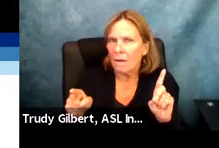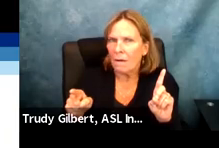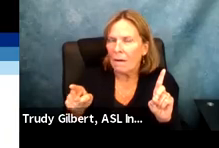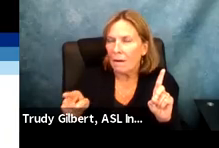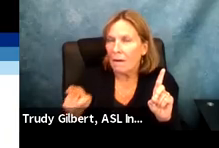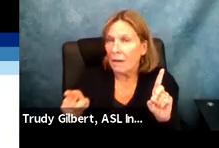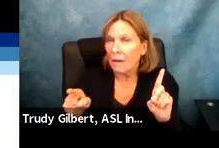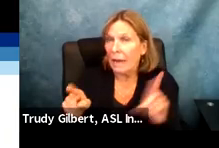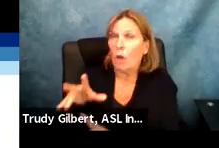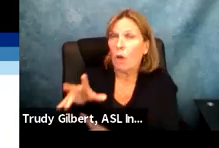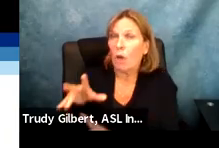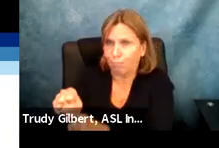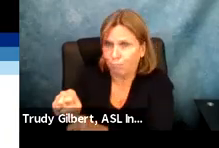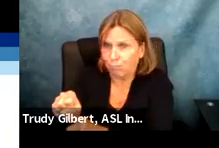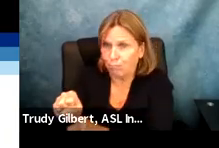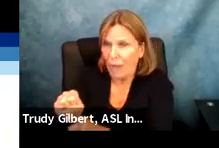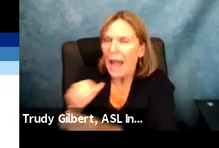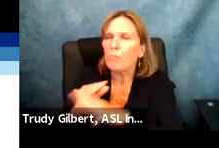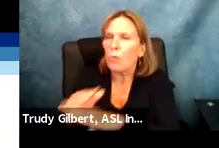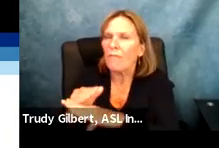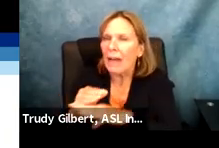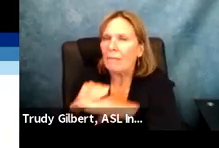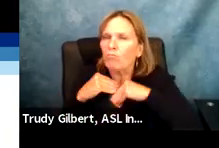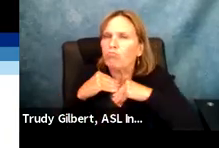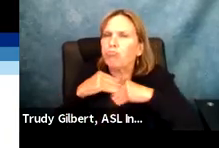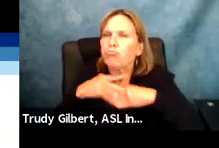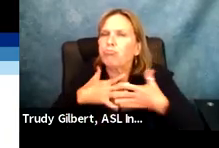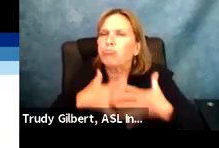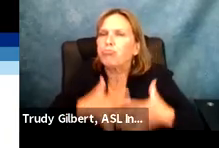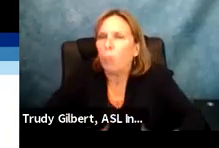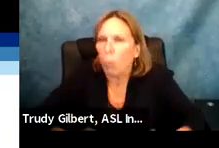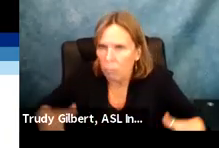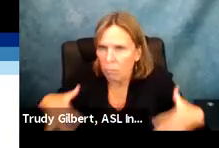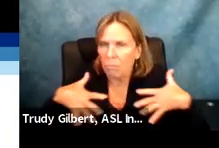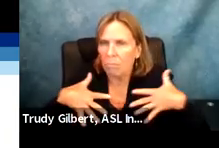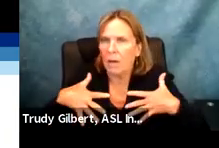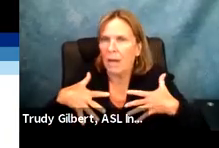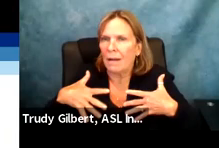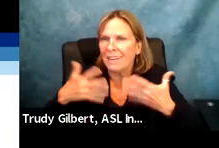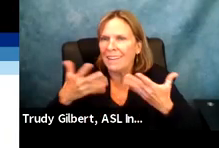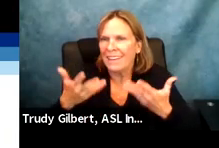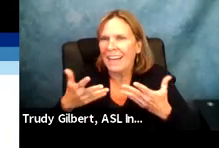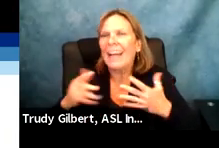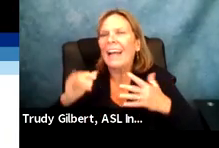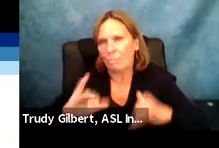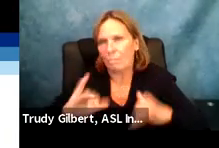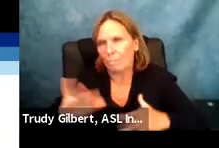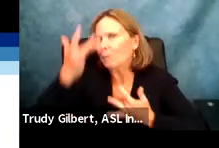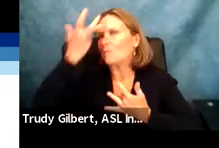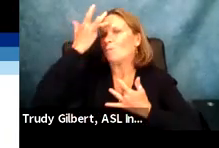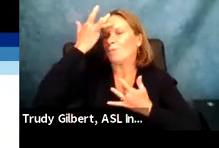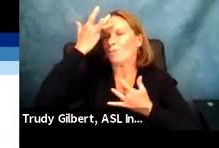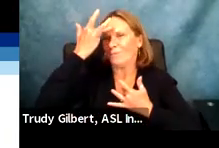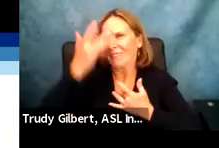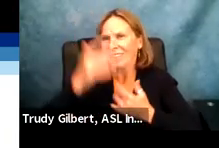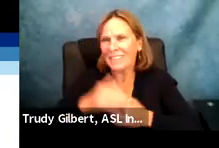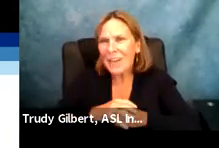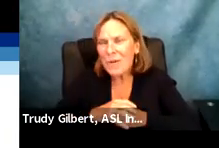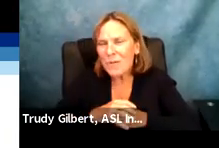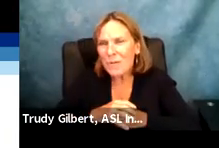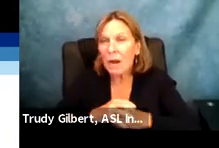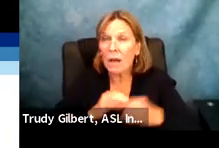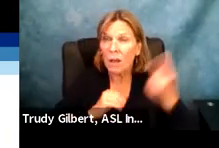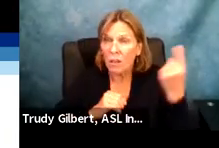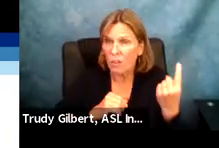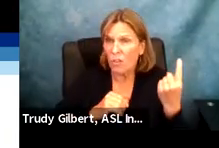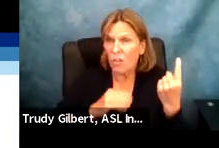replicating throughout your body if you're exposed to SARS-CoV-2 and making you very sick. And one of the things we know in